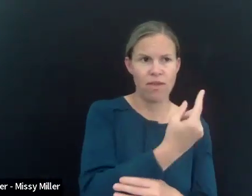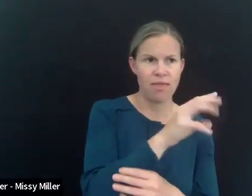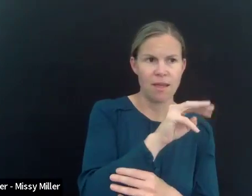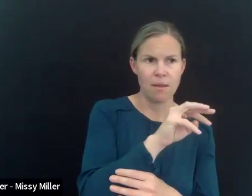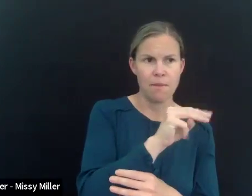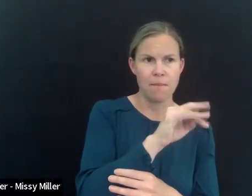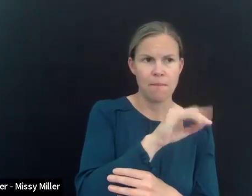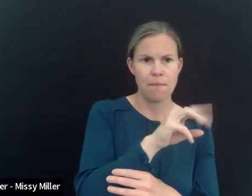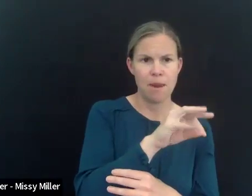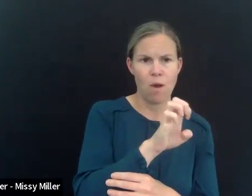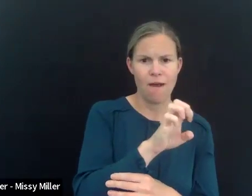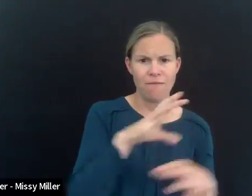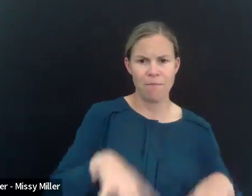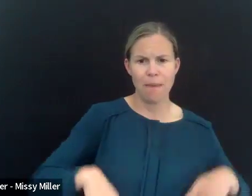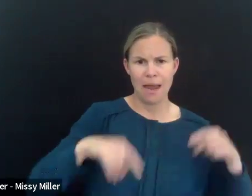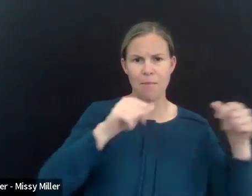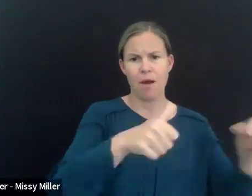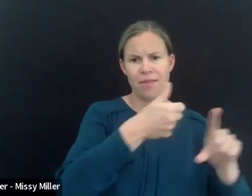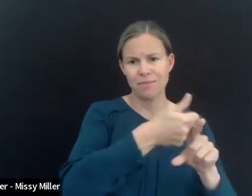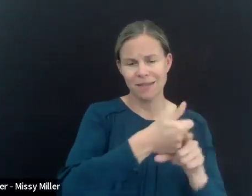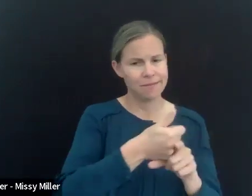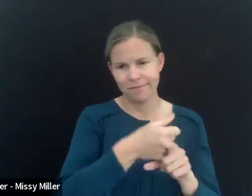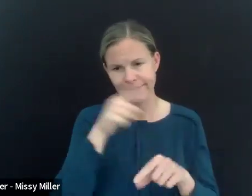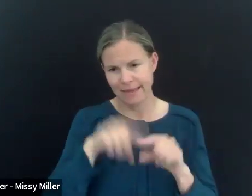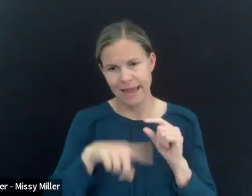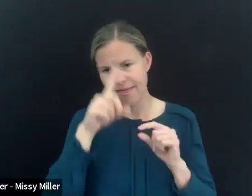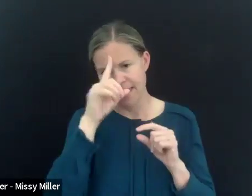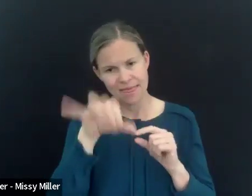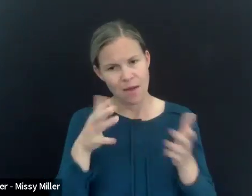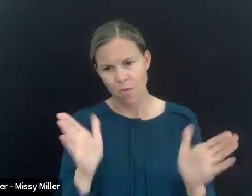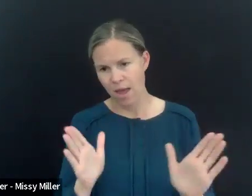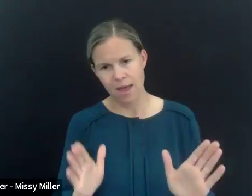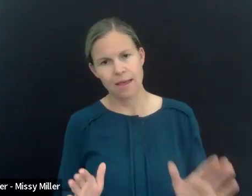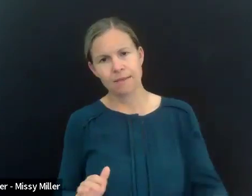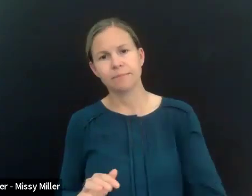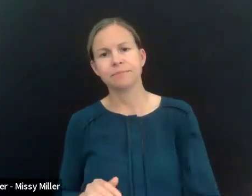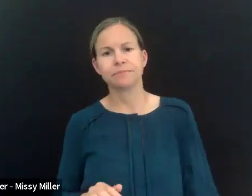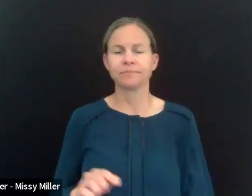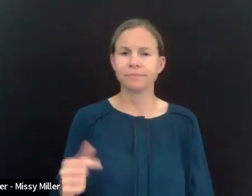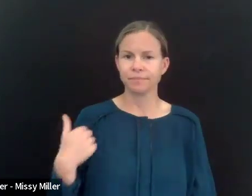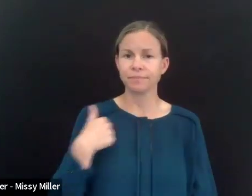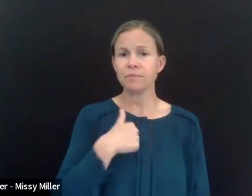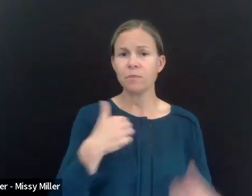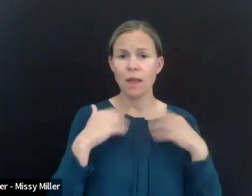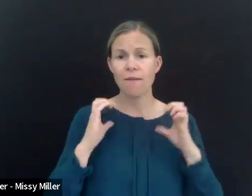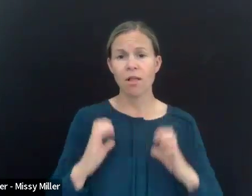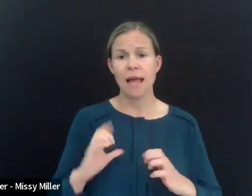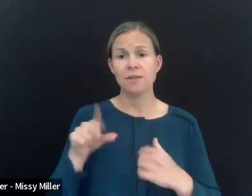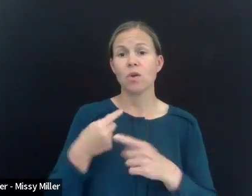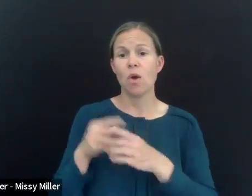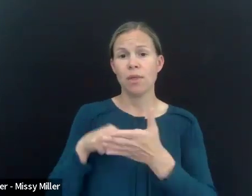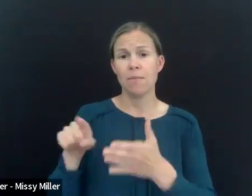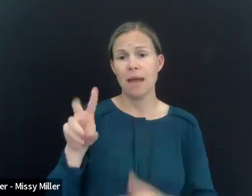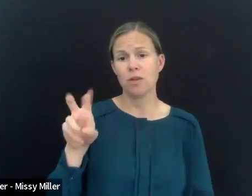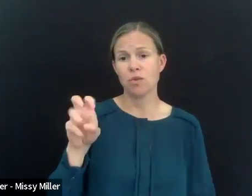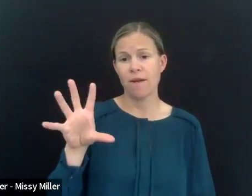out of their pocket, right? They cannot. I have clients who can only pay $250 for a midwife. And we know